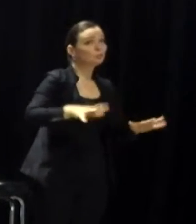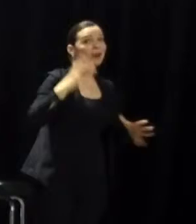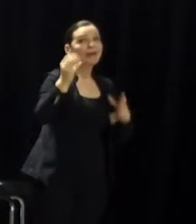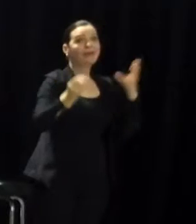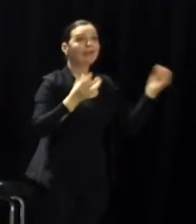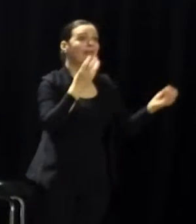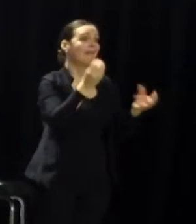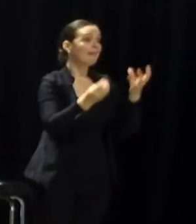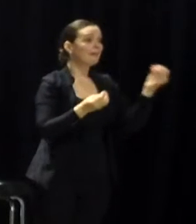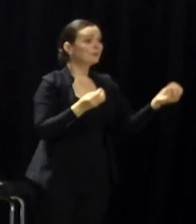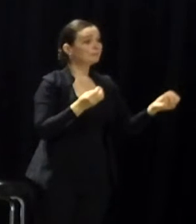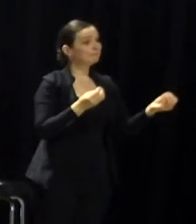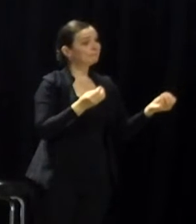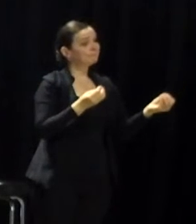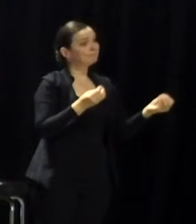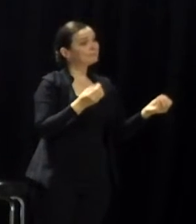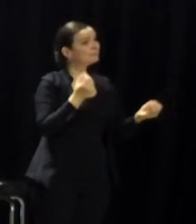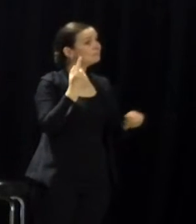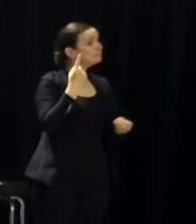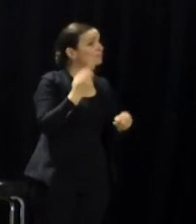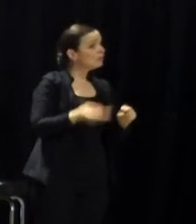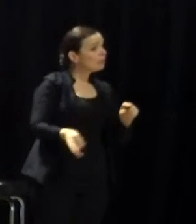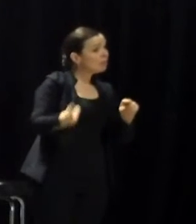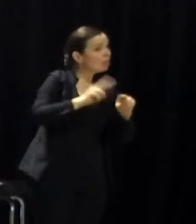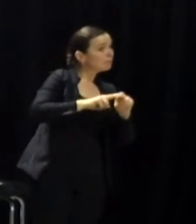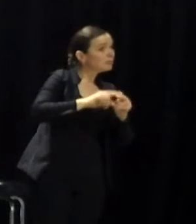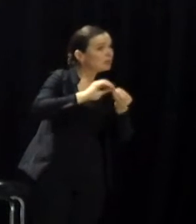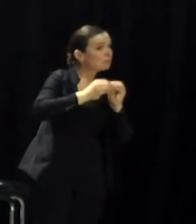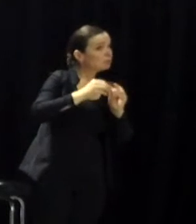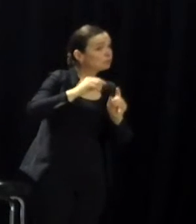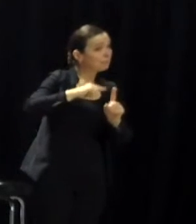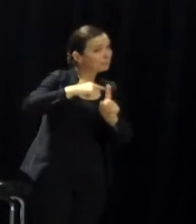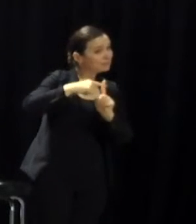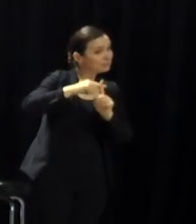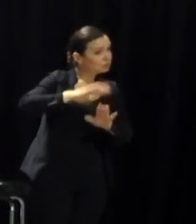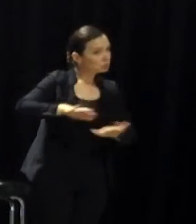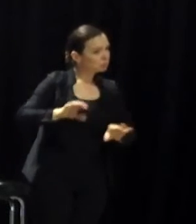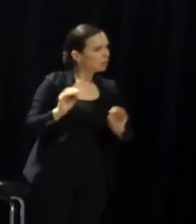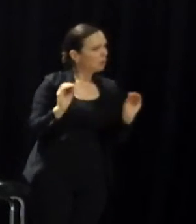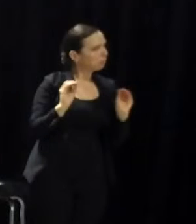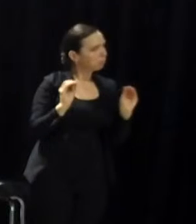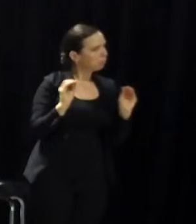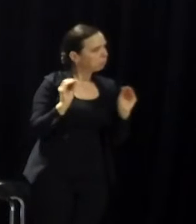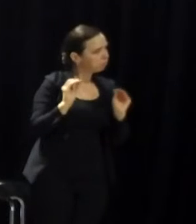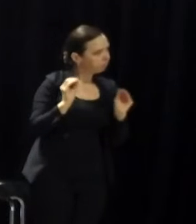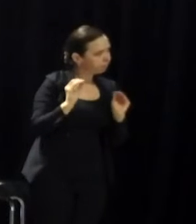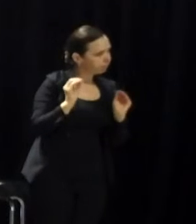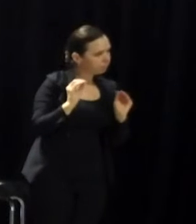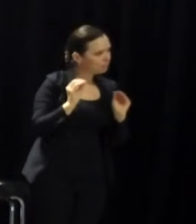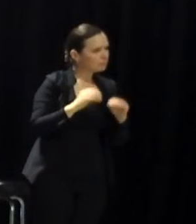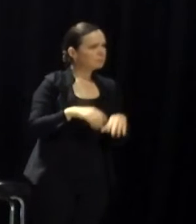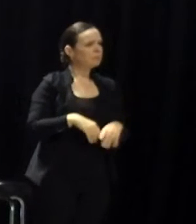last 2 weeks when they're in the community. The community was higher positive rate than schools before.